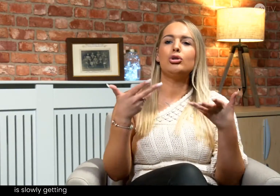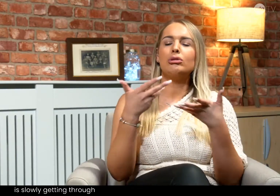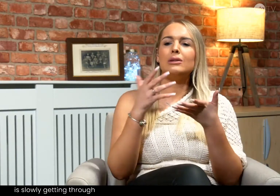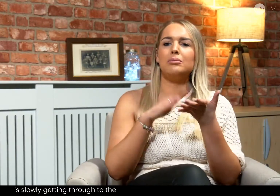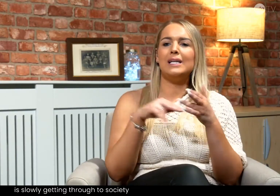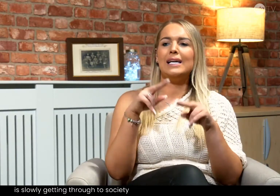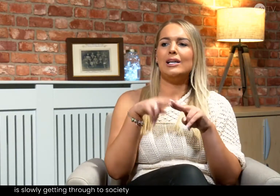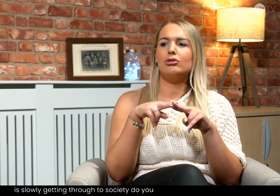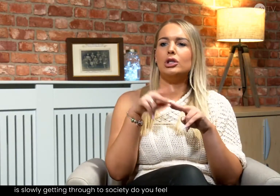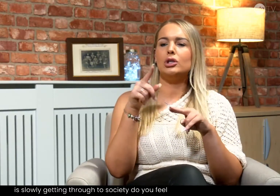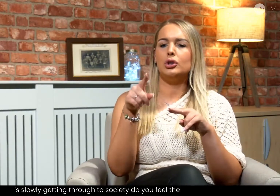same?